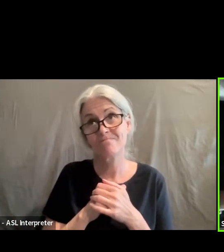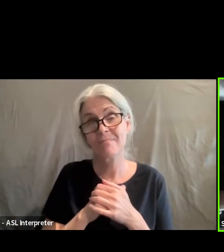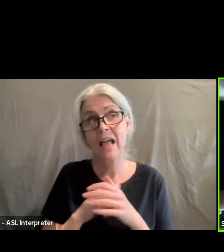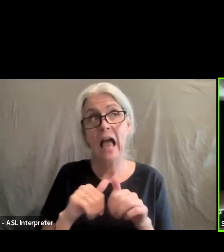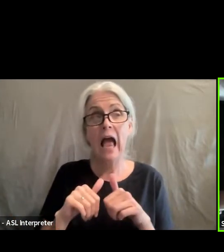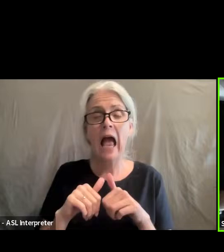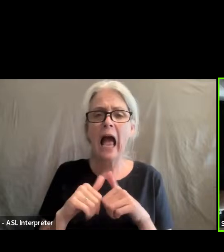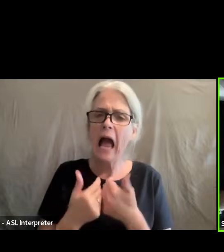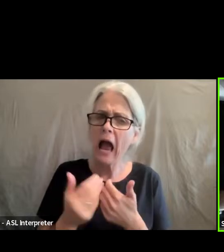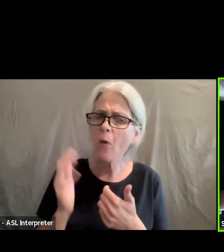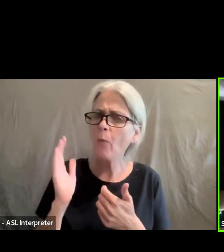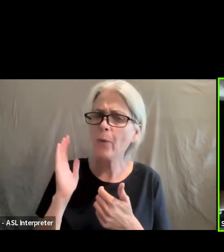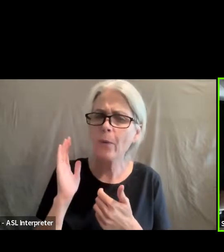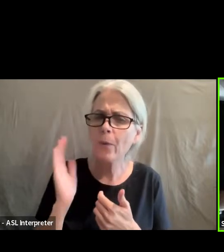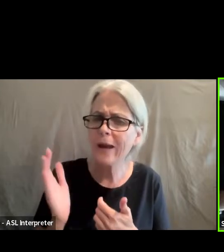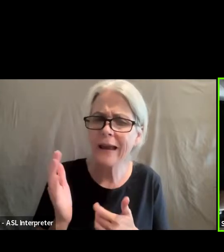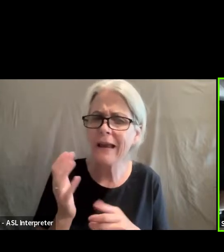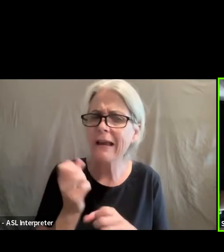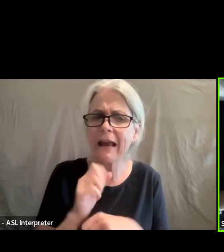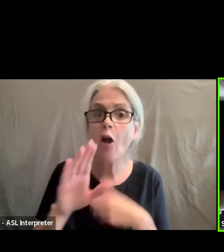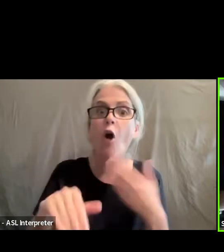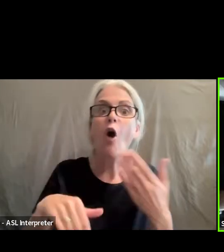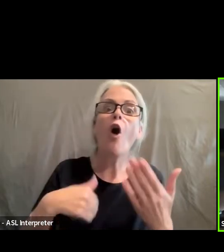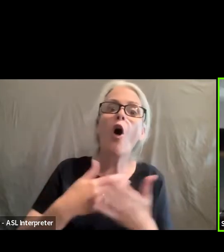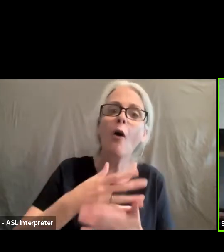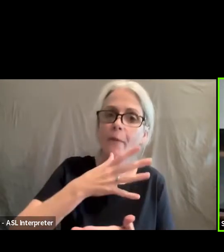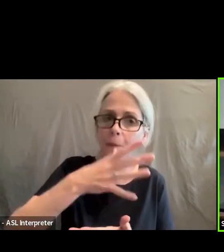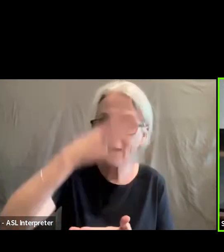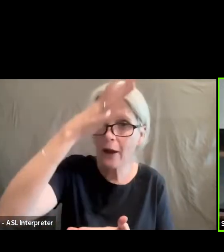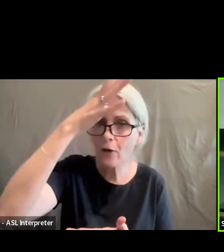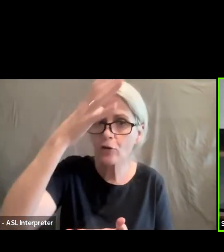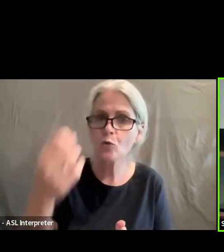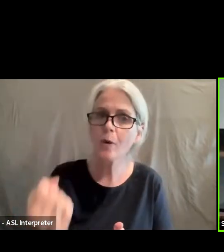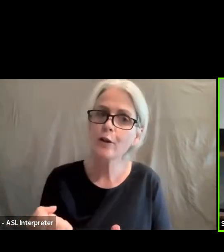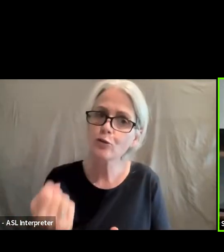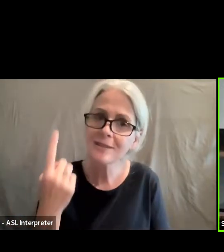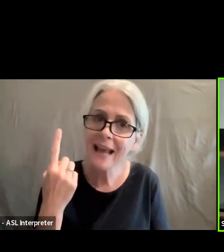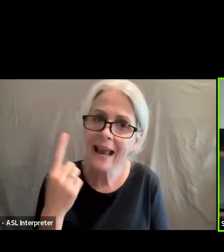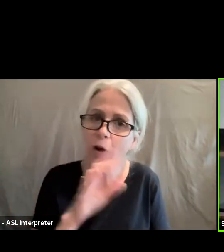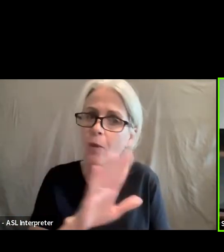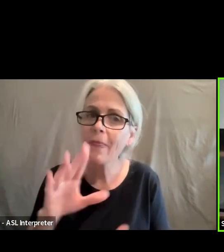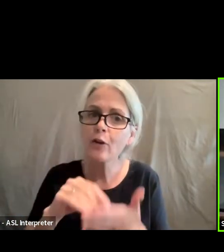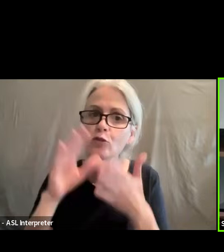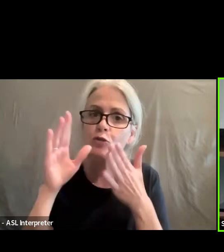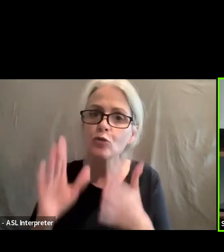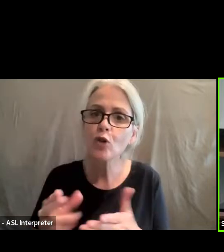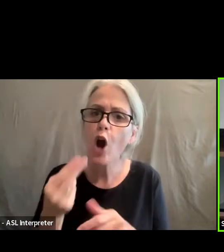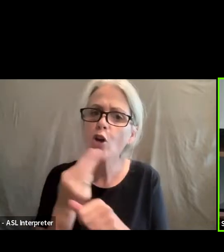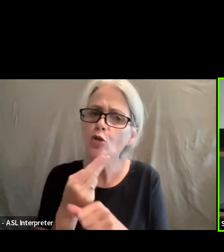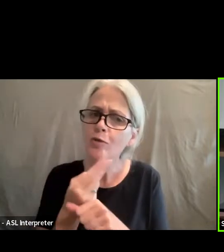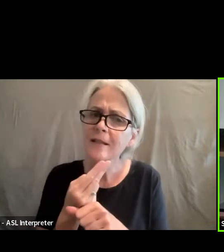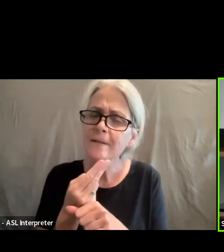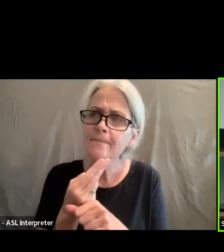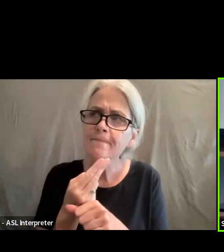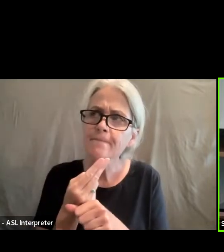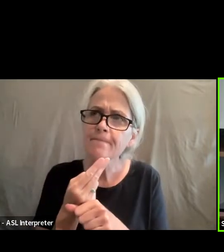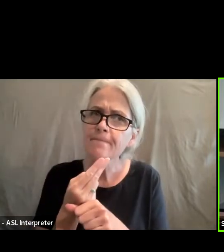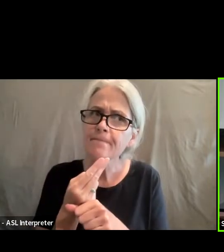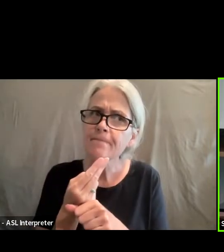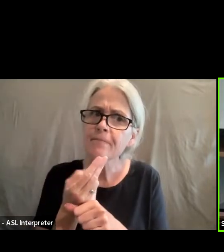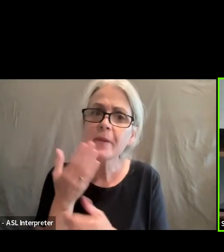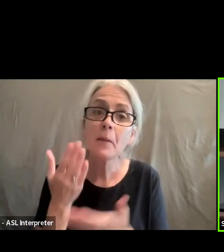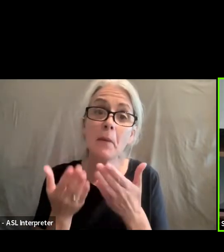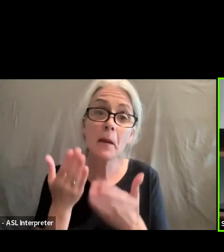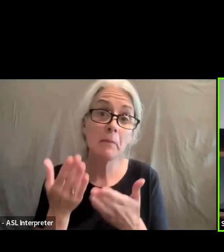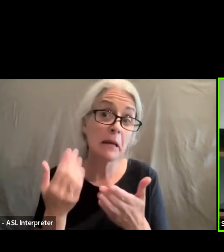How are we going to get all the parents, you know, to understand what their students are using? Perhaps